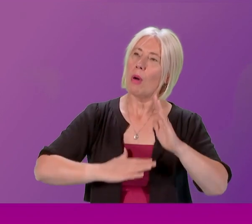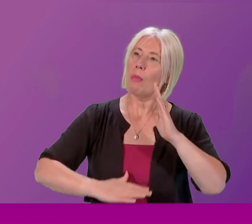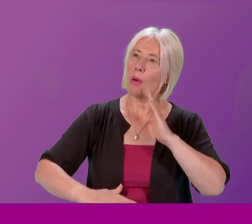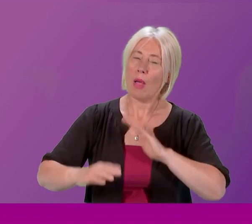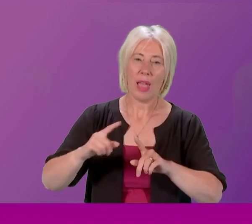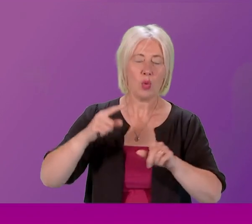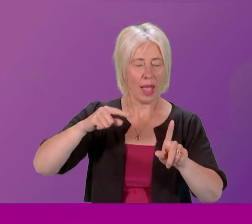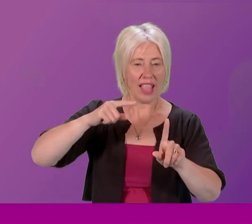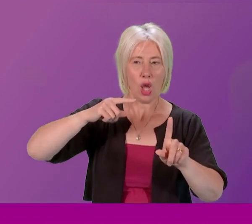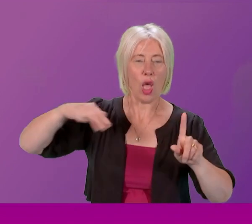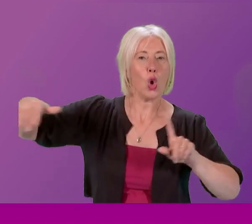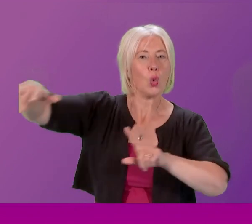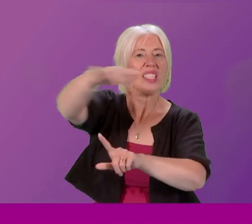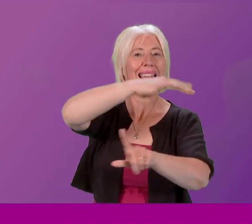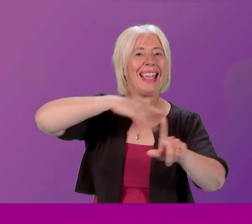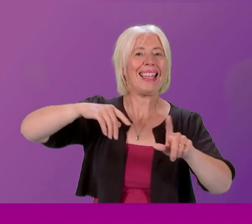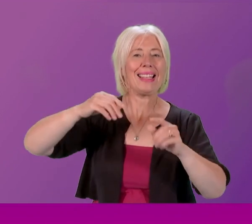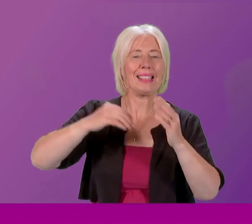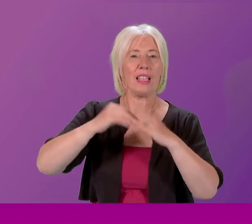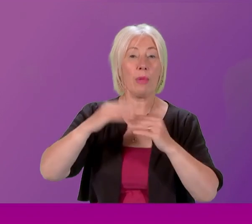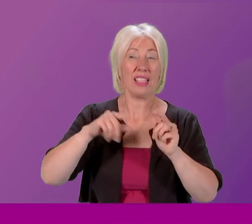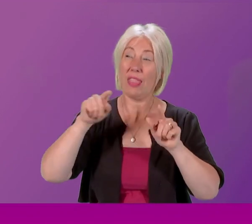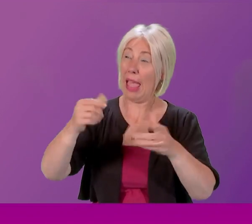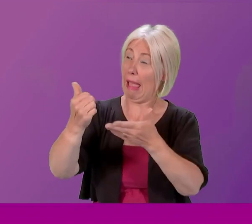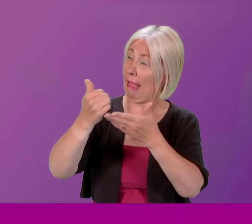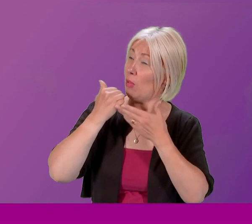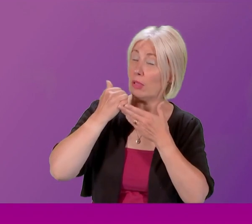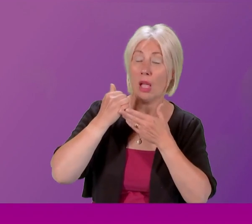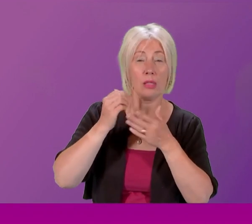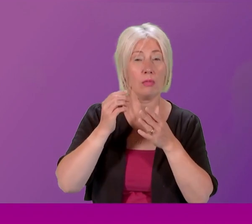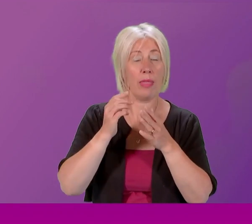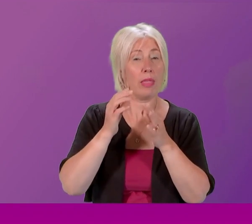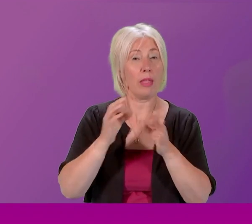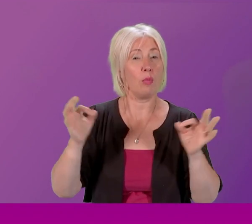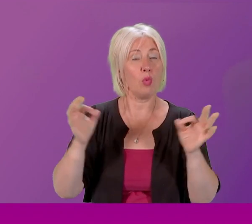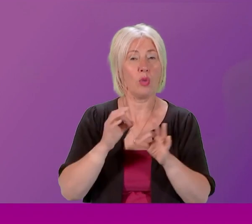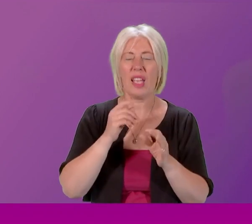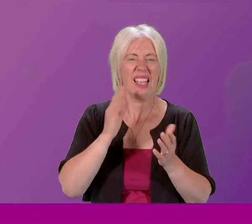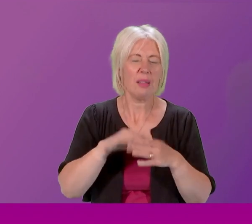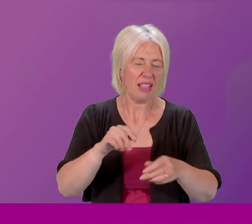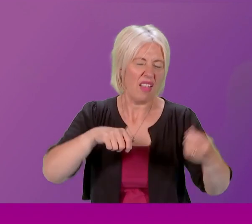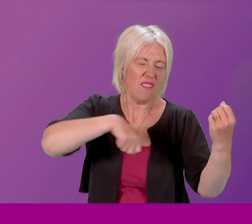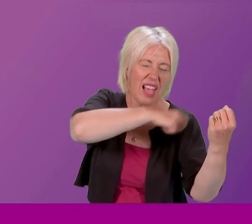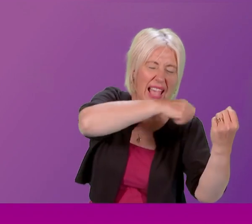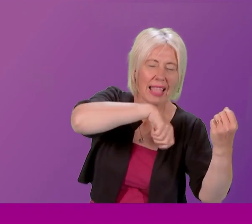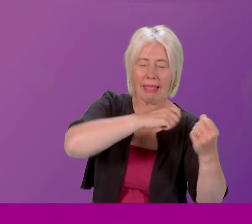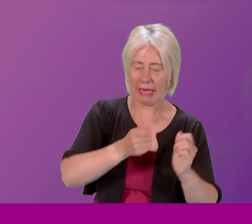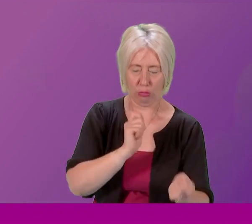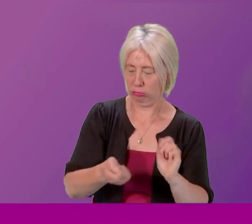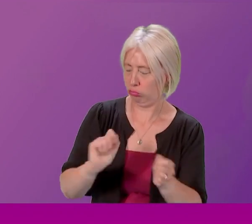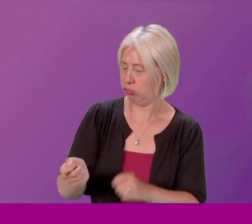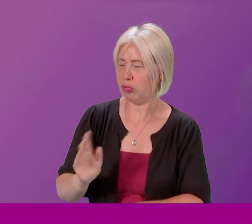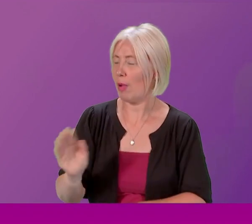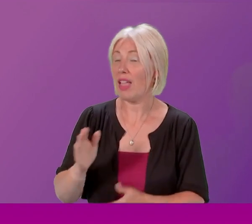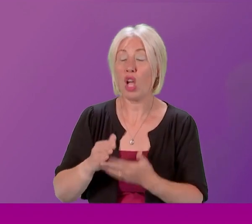the acoustics, and the acoustics really is our instrument, you know, not the cello or the violin or the marimba or whatever.